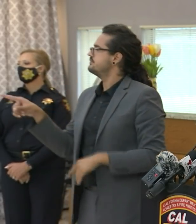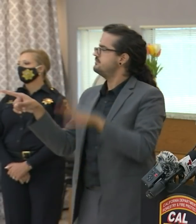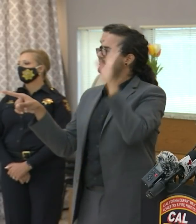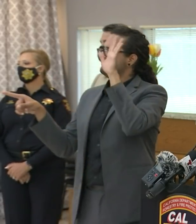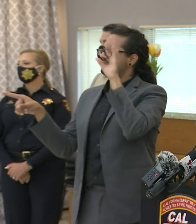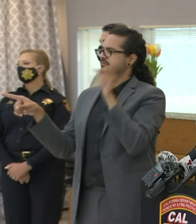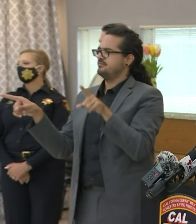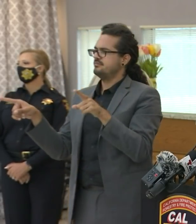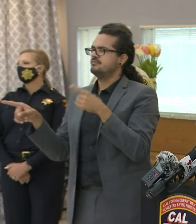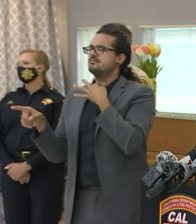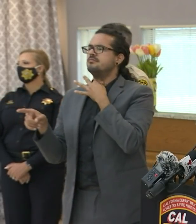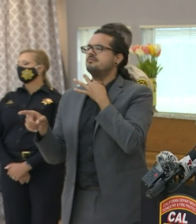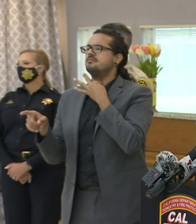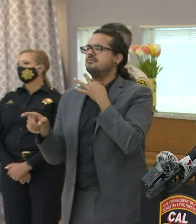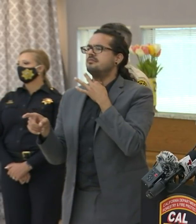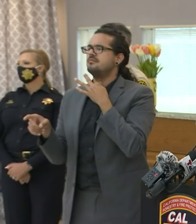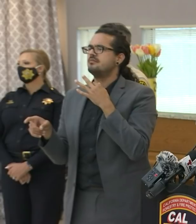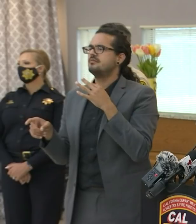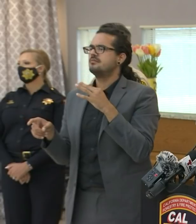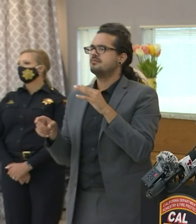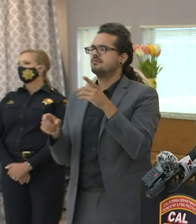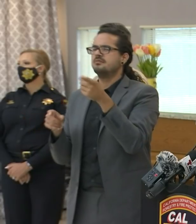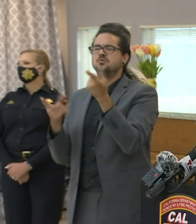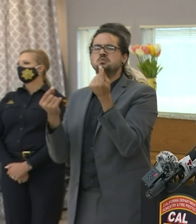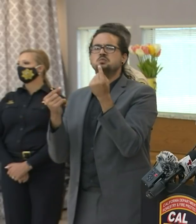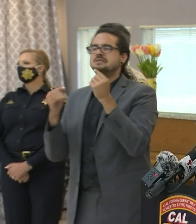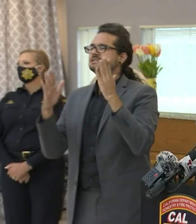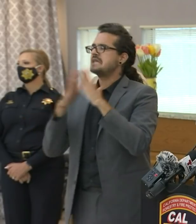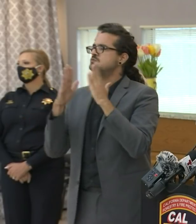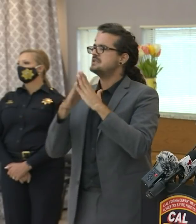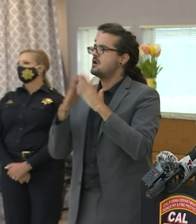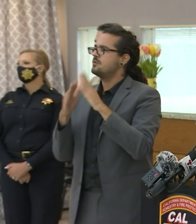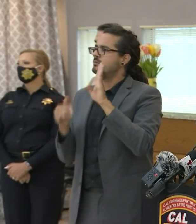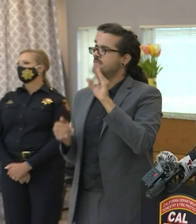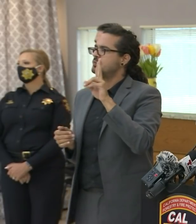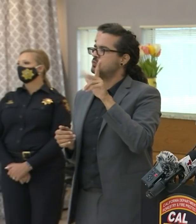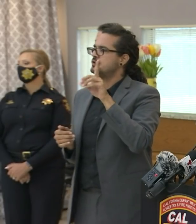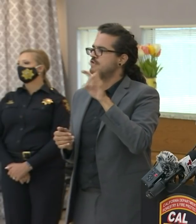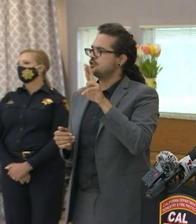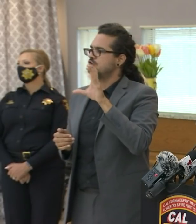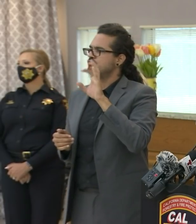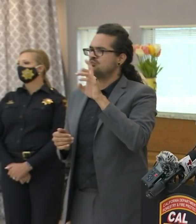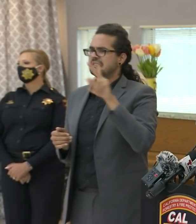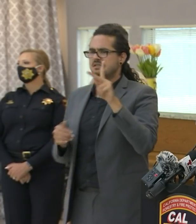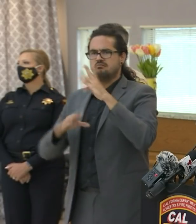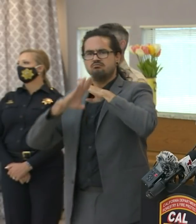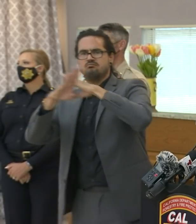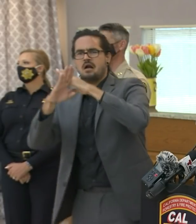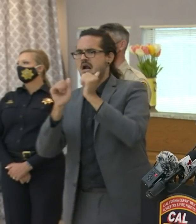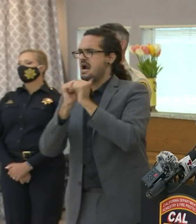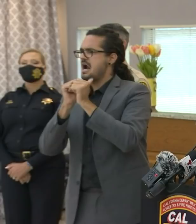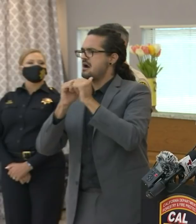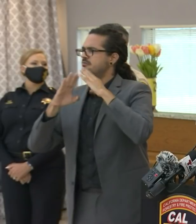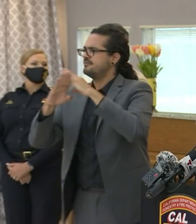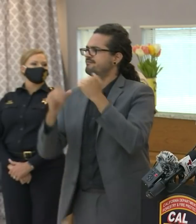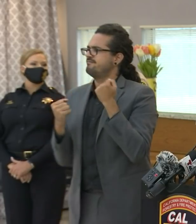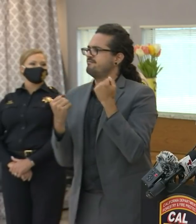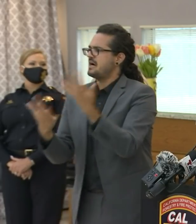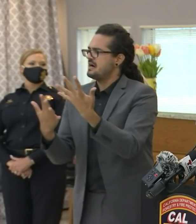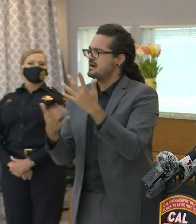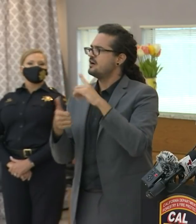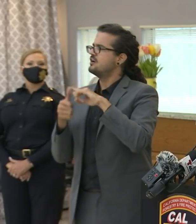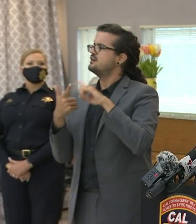trying to keep the fire from coming down San Lorenzo Valley? Yes, the question is related to what is the strategy for keeping the fire out of Boulder Creek